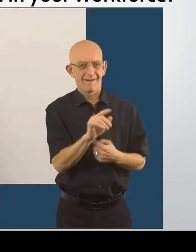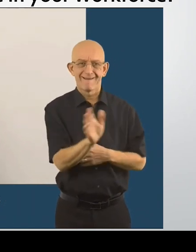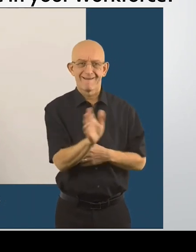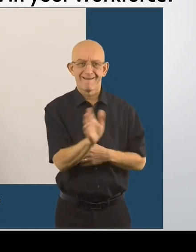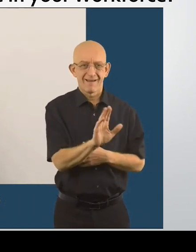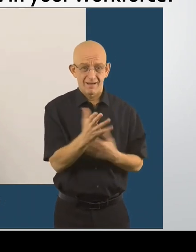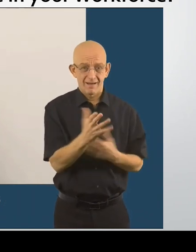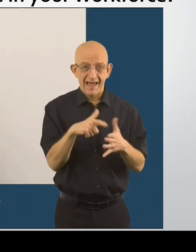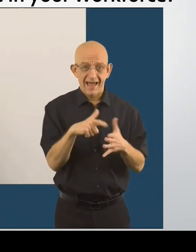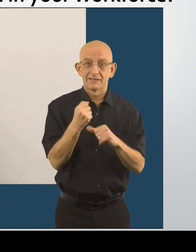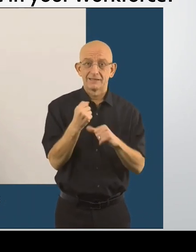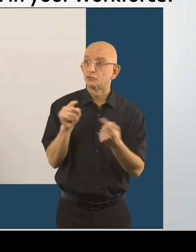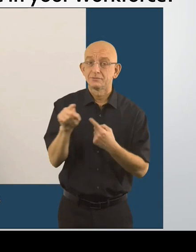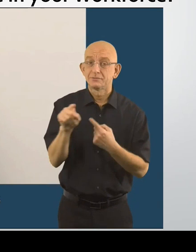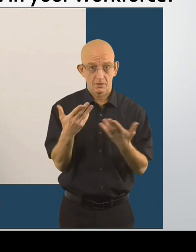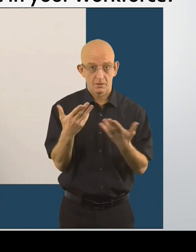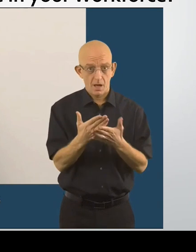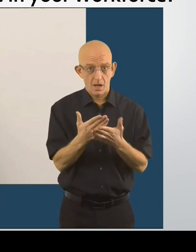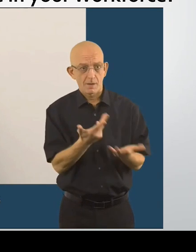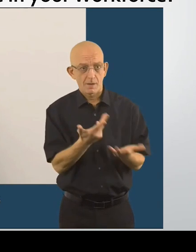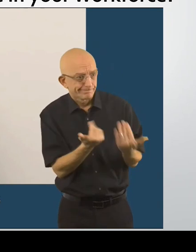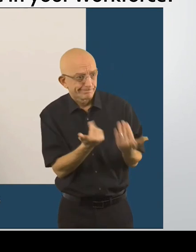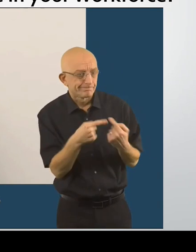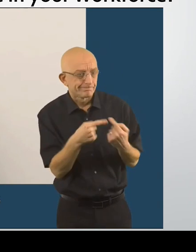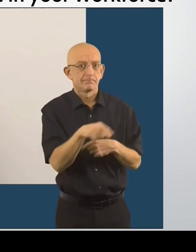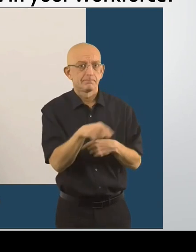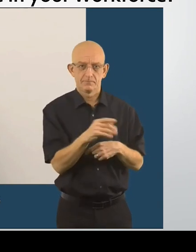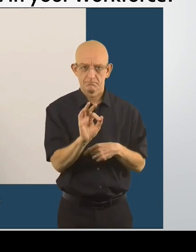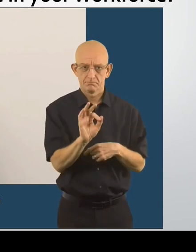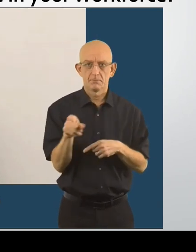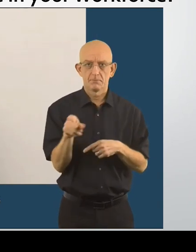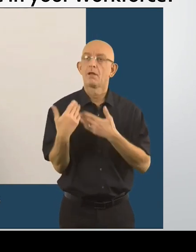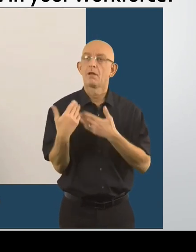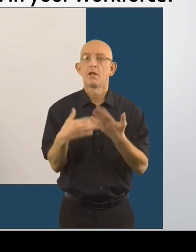but also because the agencies have not been